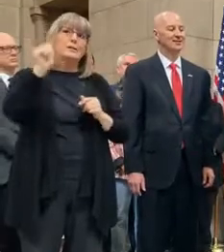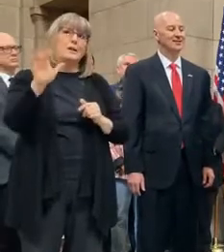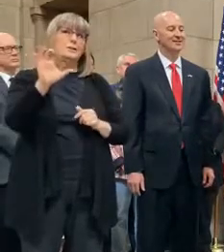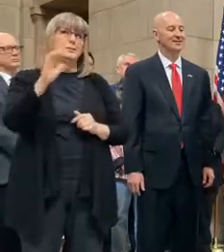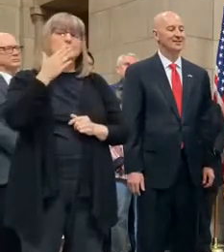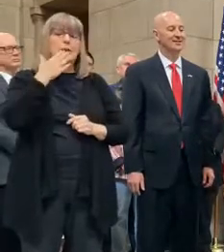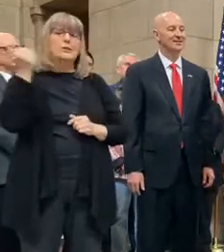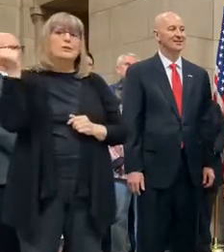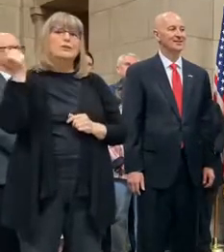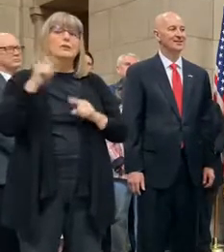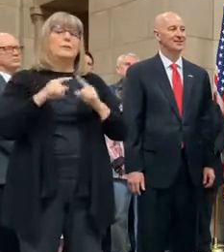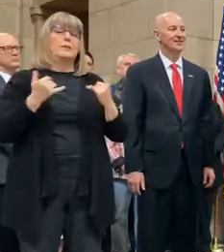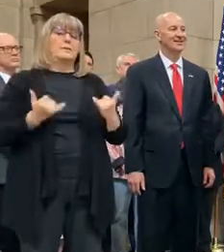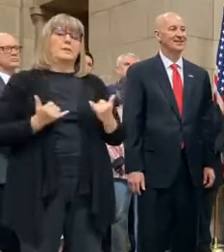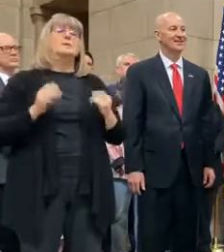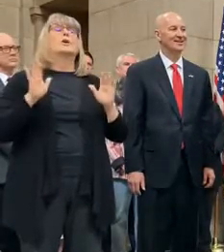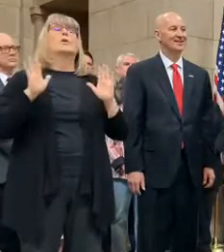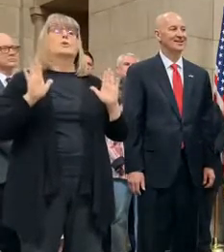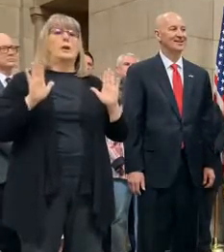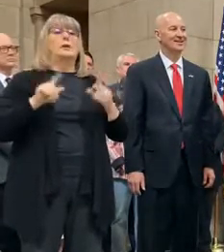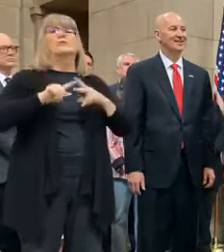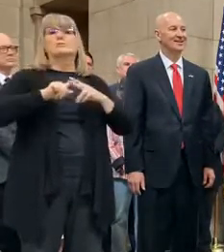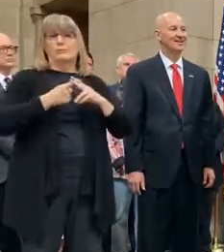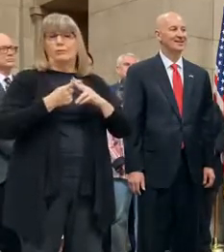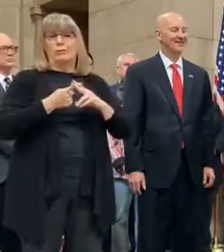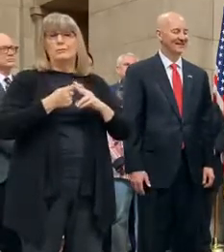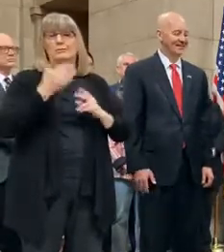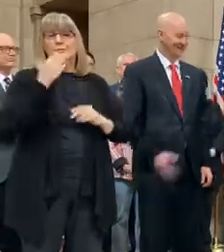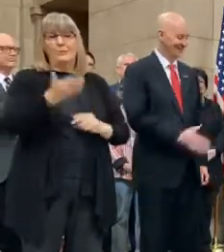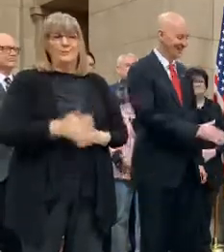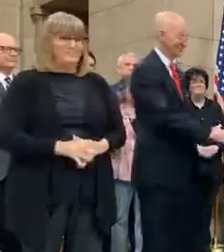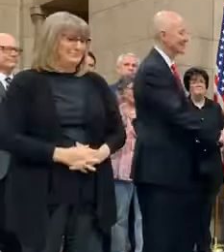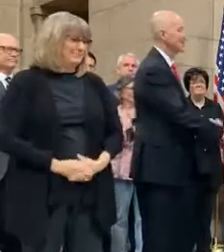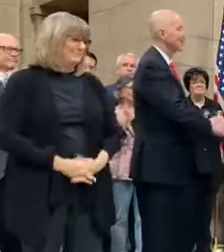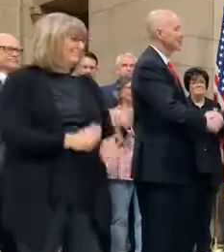do better, but this is a great step in the right direction. Thank you all.